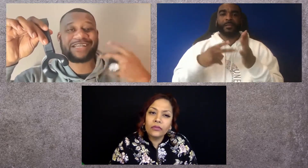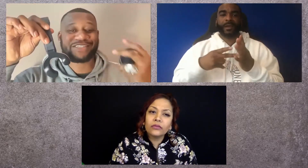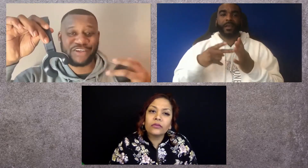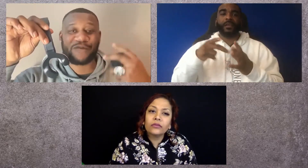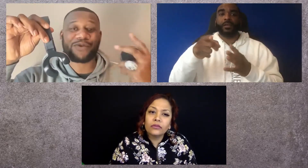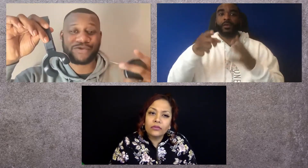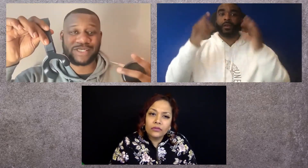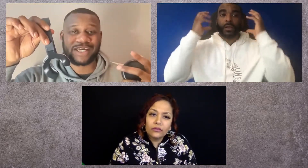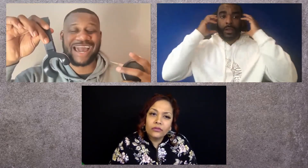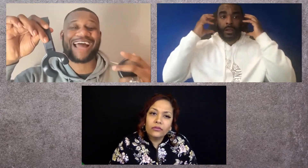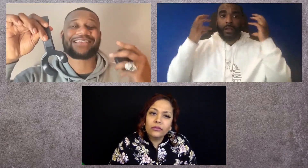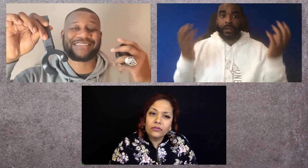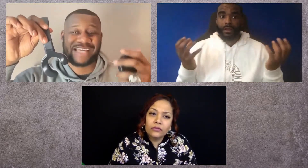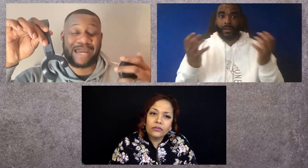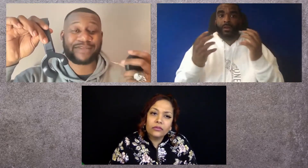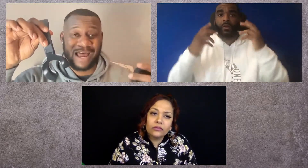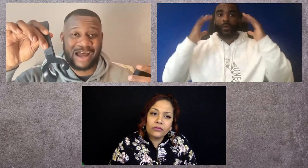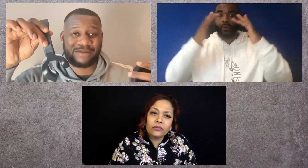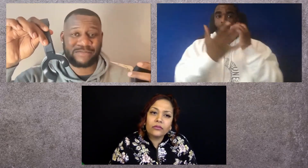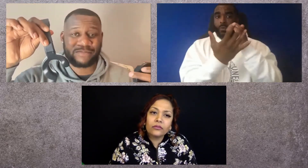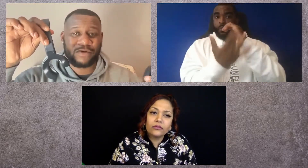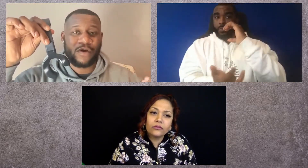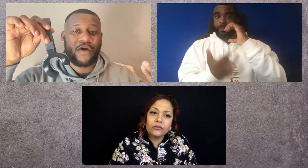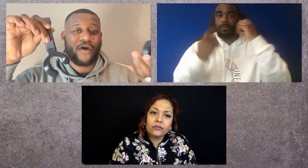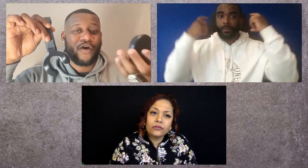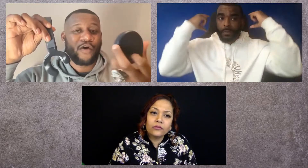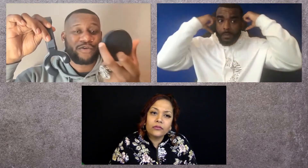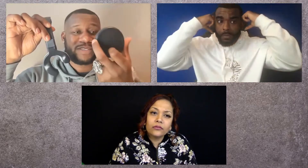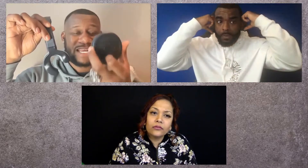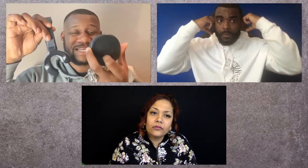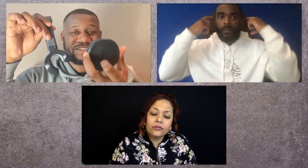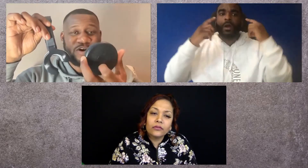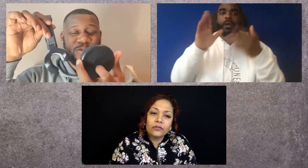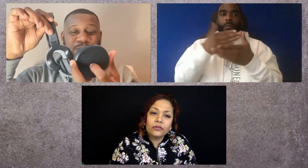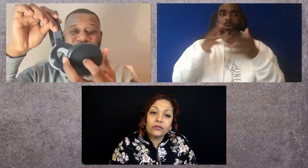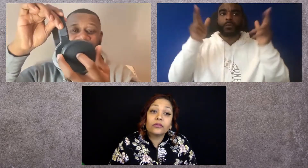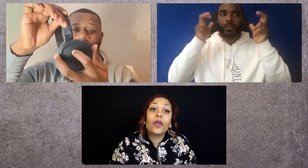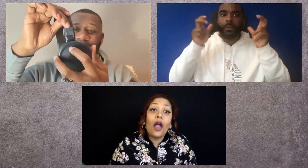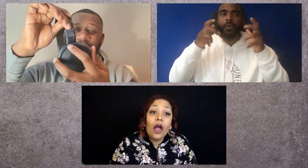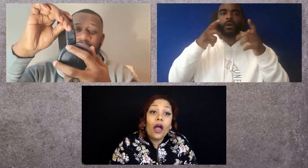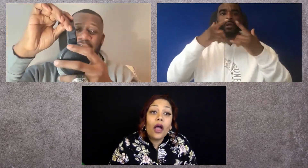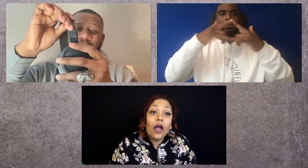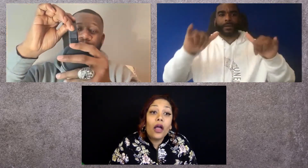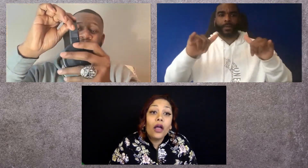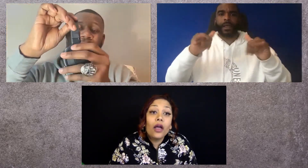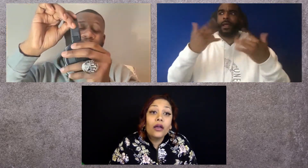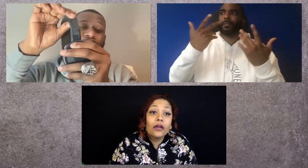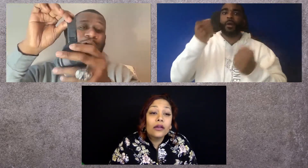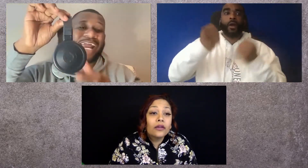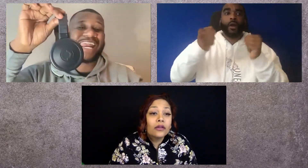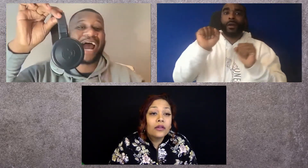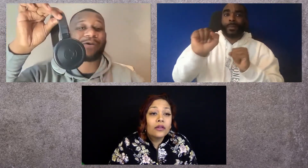you and listening to your music at the same time. Or you take this dome cover and you pop it on, and now it's